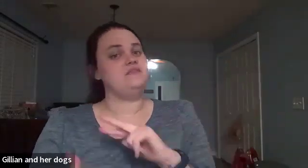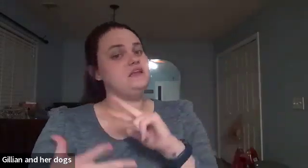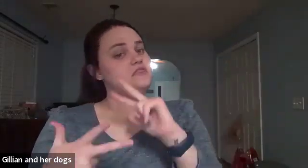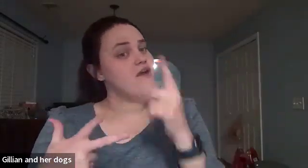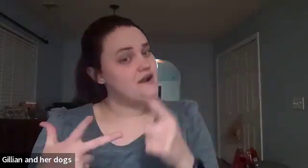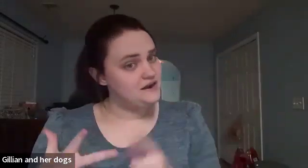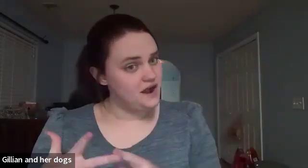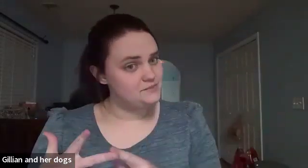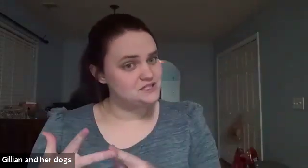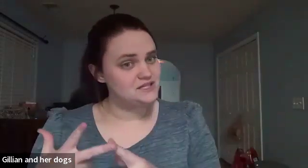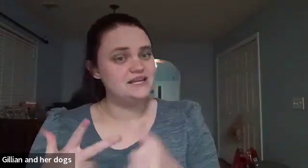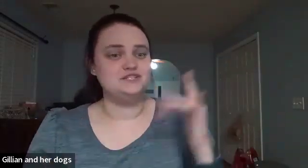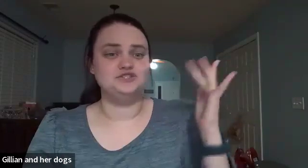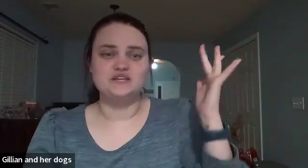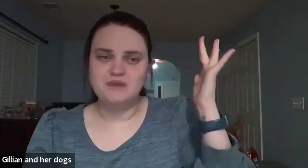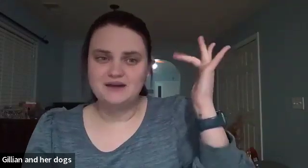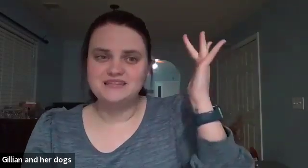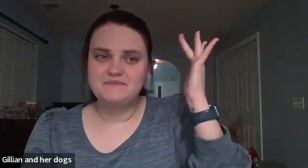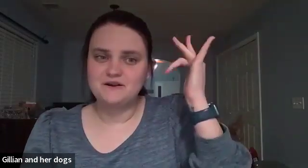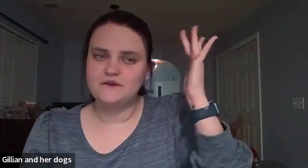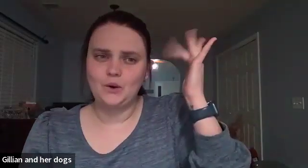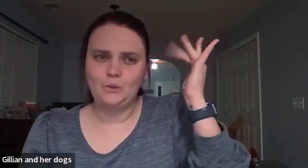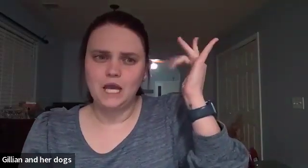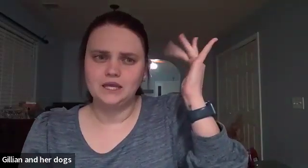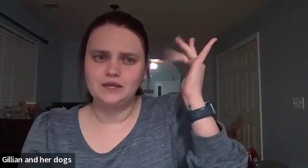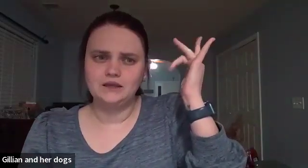Then the third option is you just bounce that middle finger. Why?